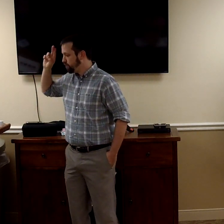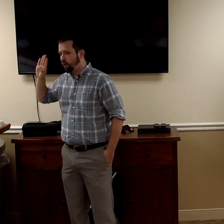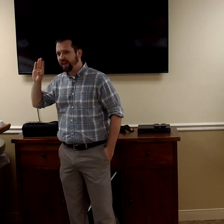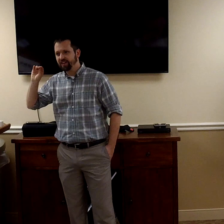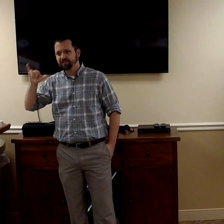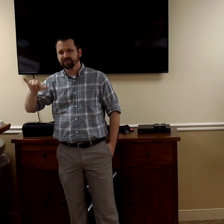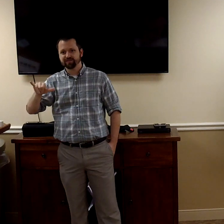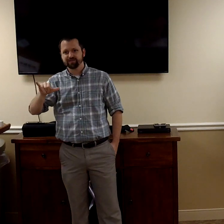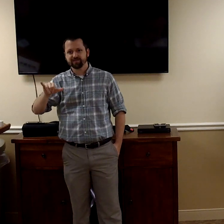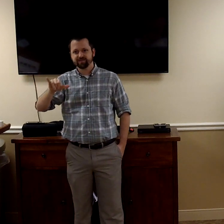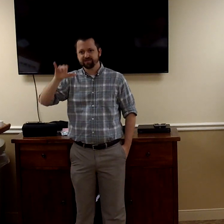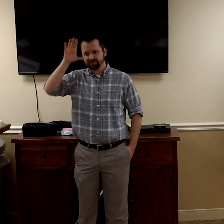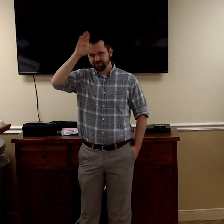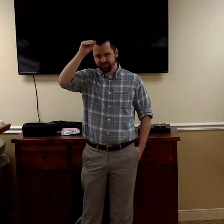Boy.